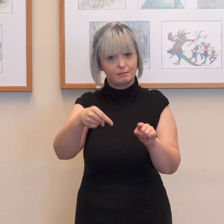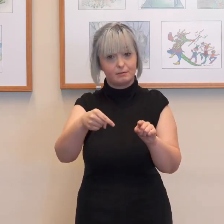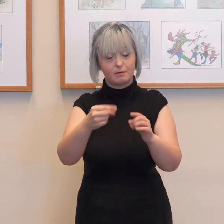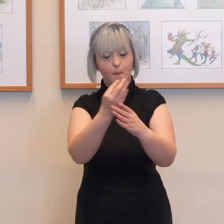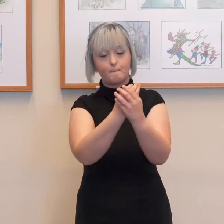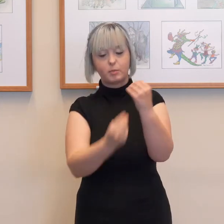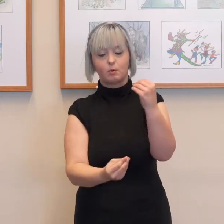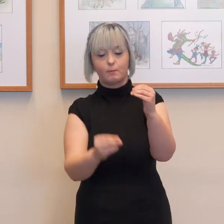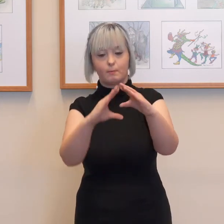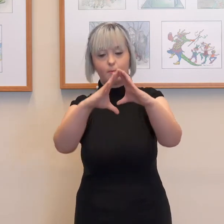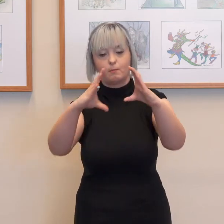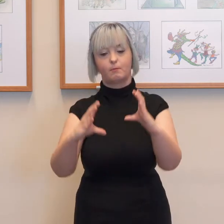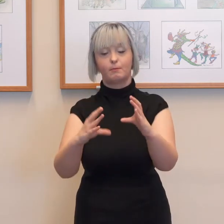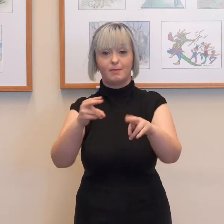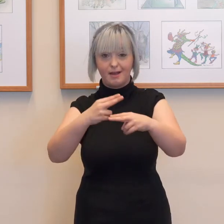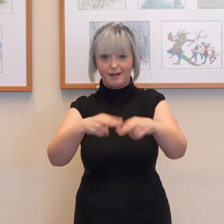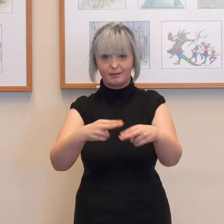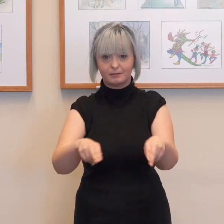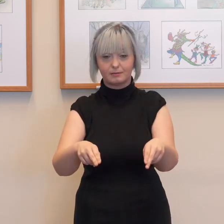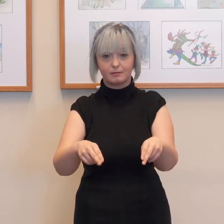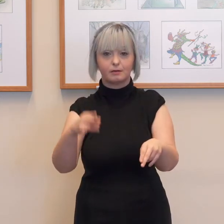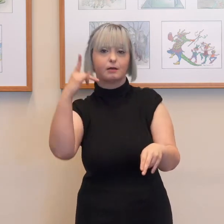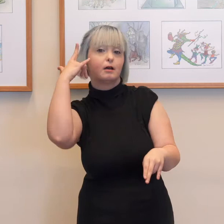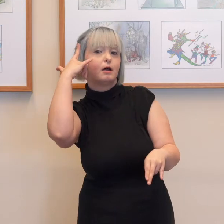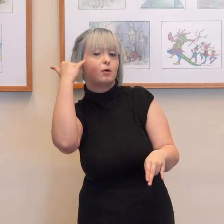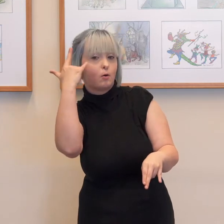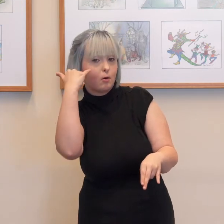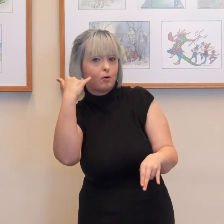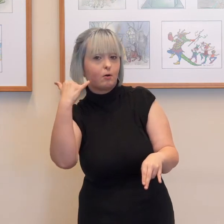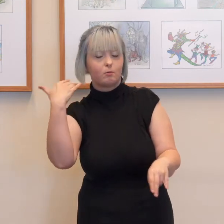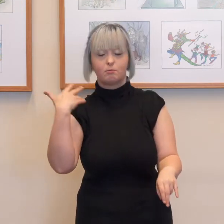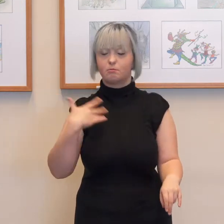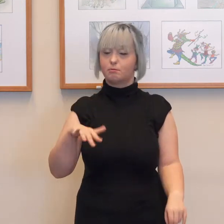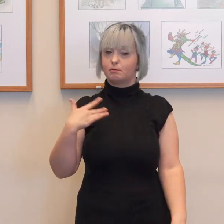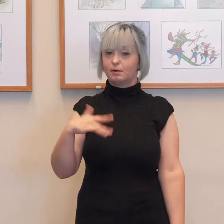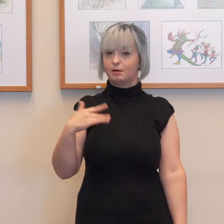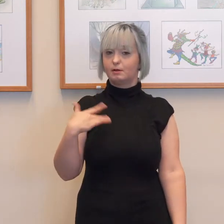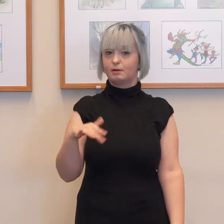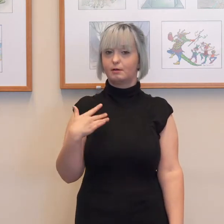But not just any hen. This hen laid golden eggs.